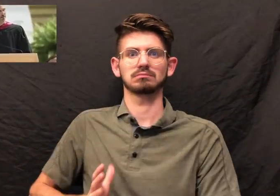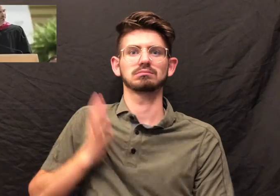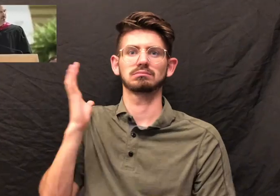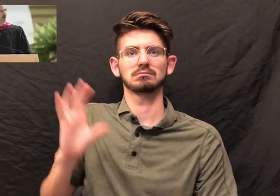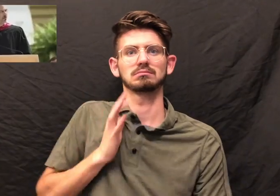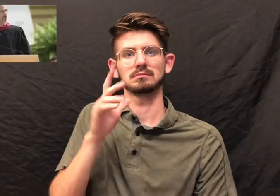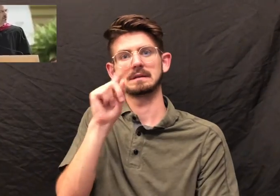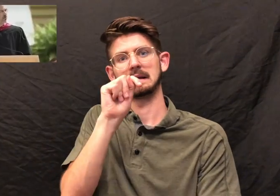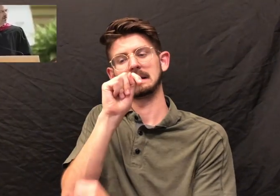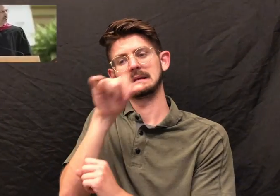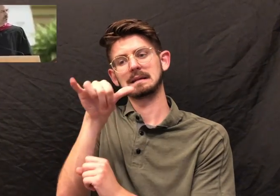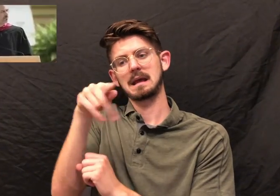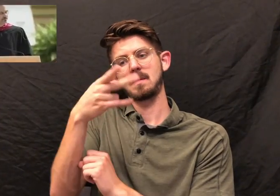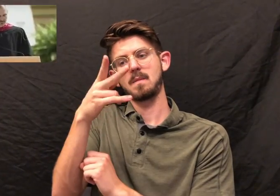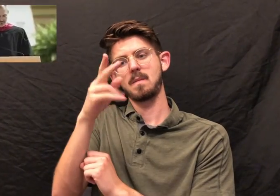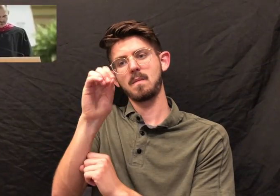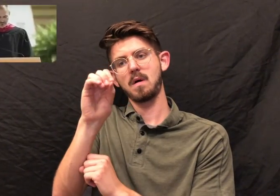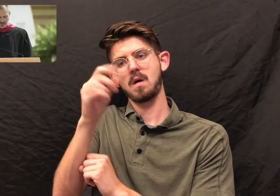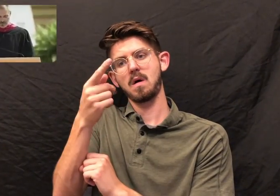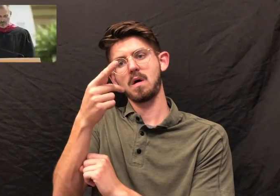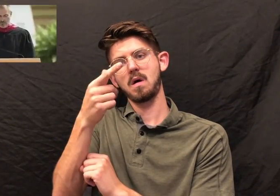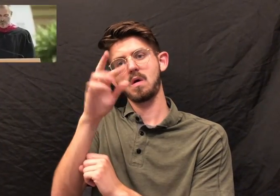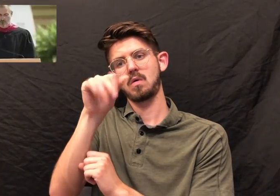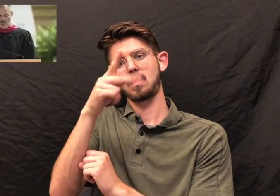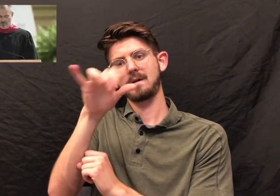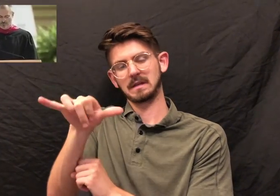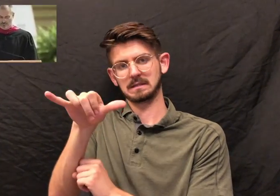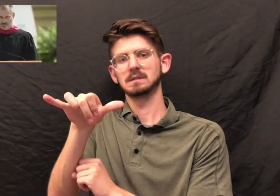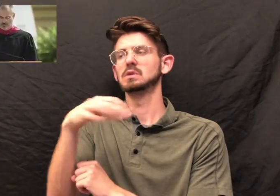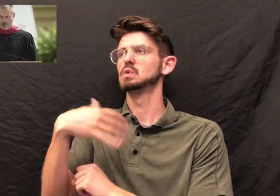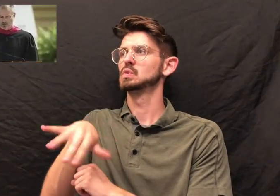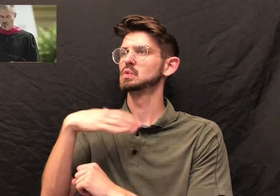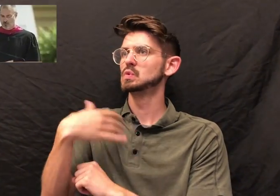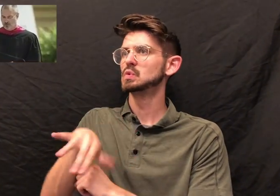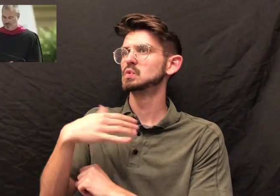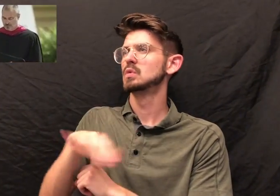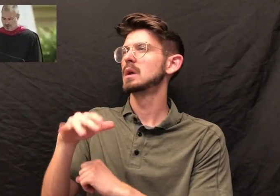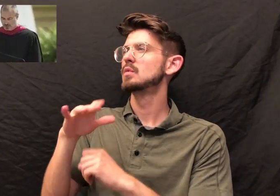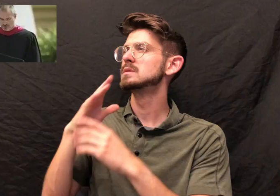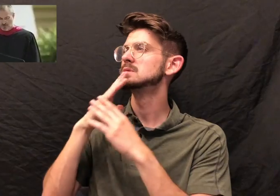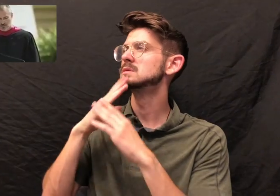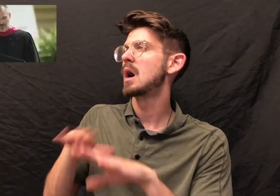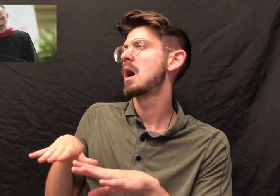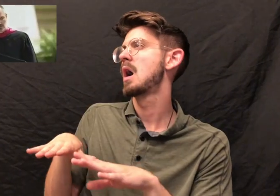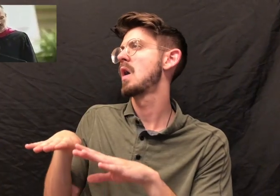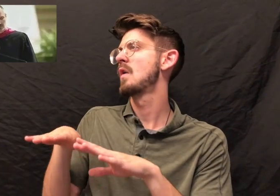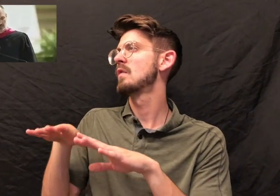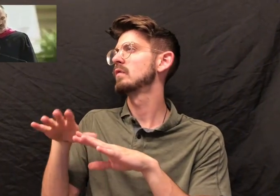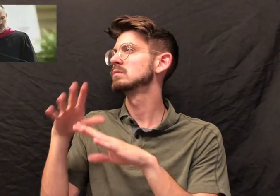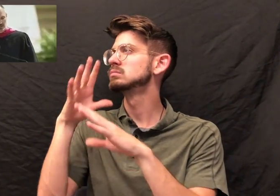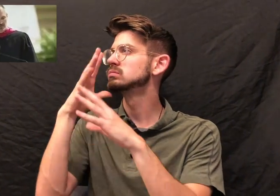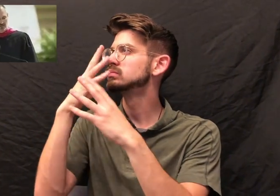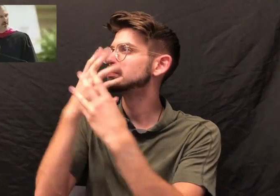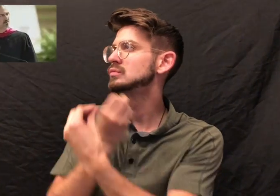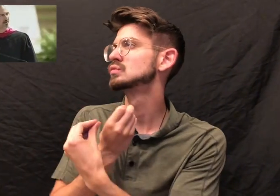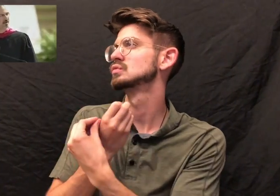beautiful, historical, artistically subtle in a way that science can't capture, and I found it